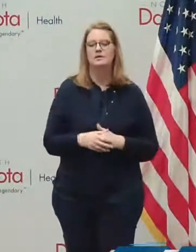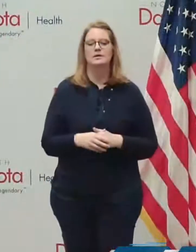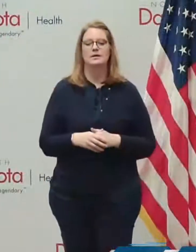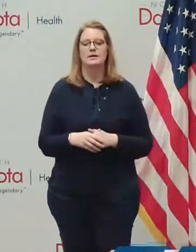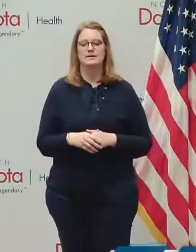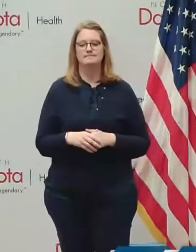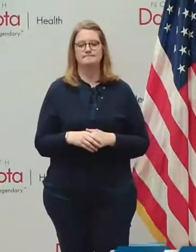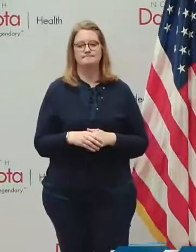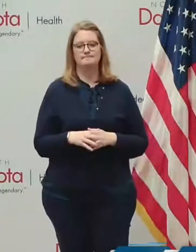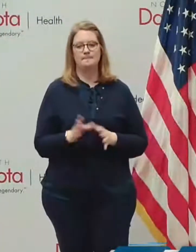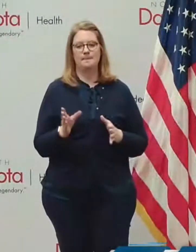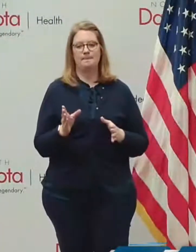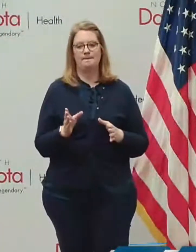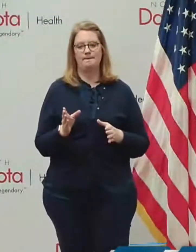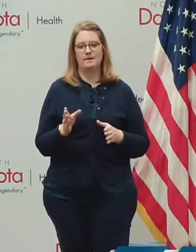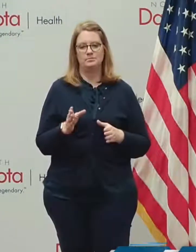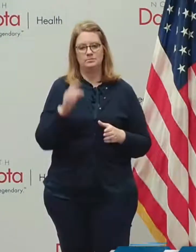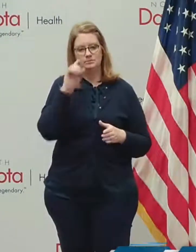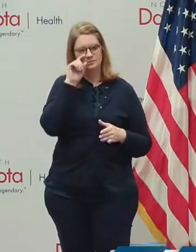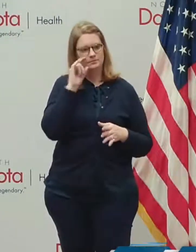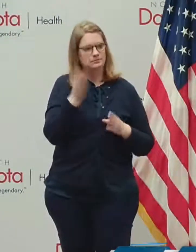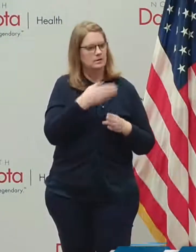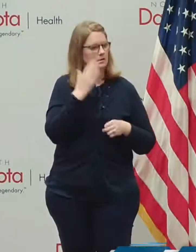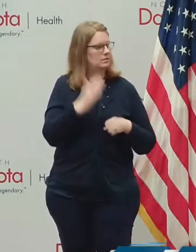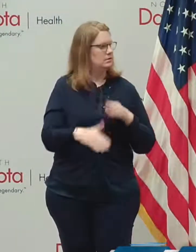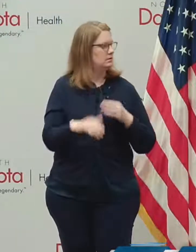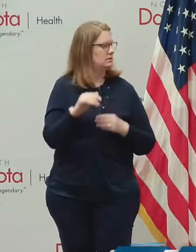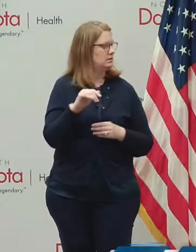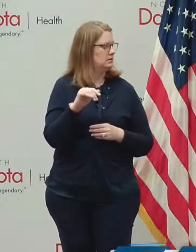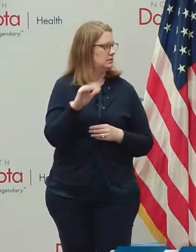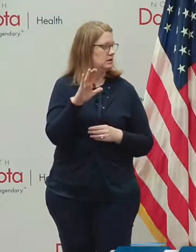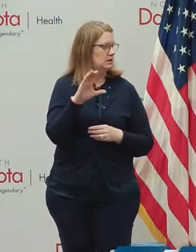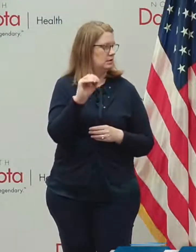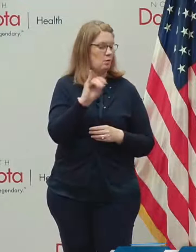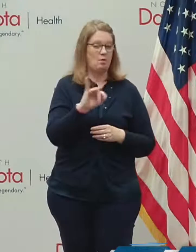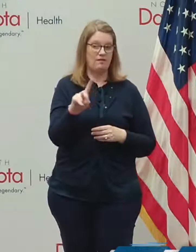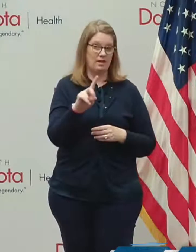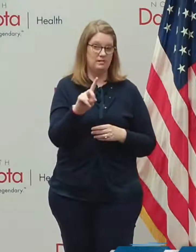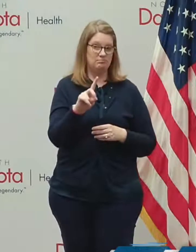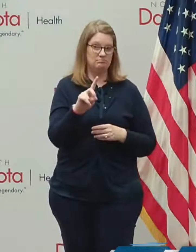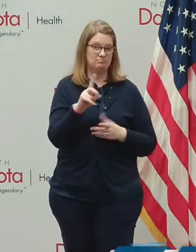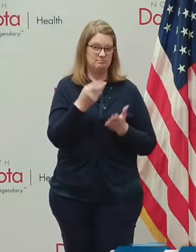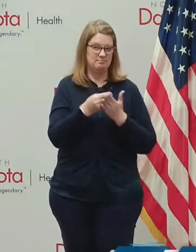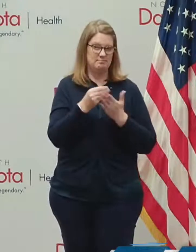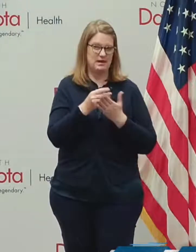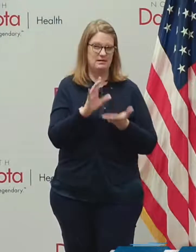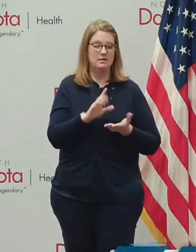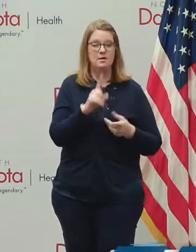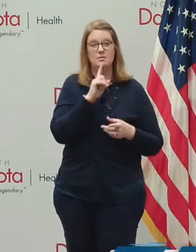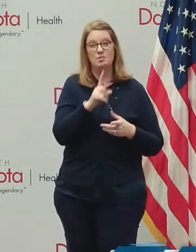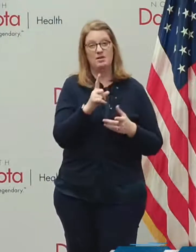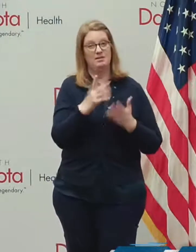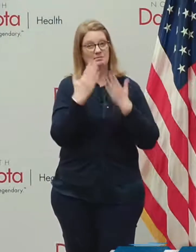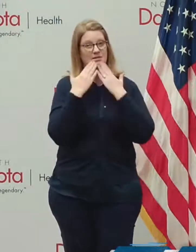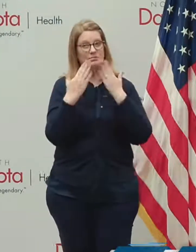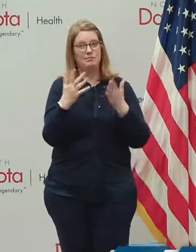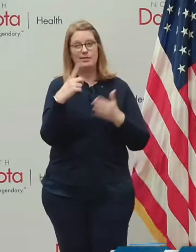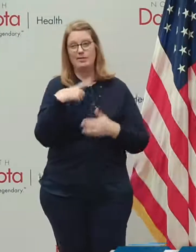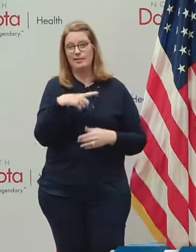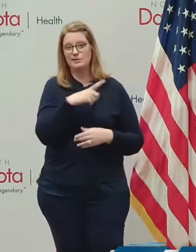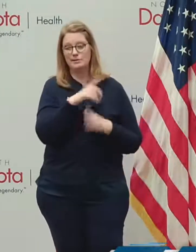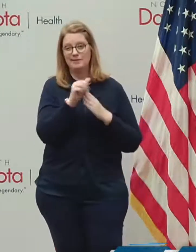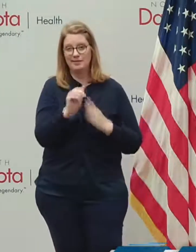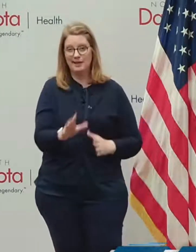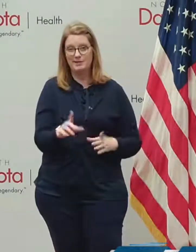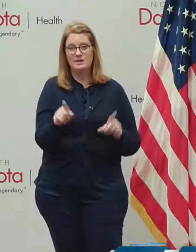conclude on the coronavirus relief funds by, again, sharing my gratitude with the legislative leaders